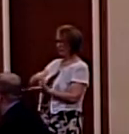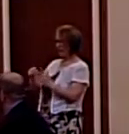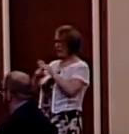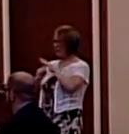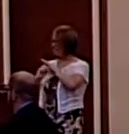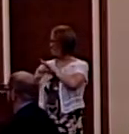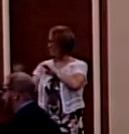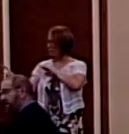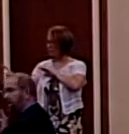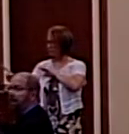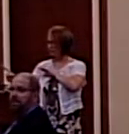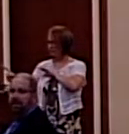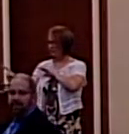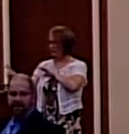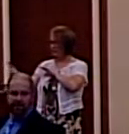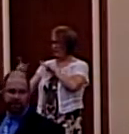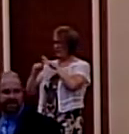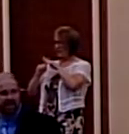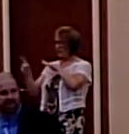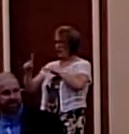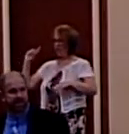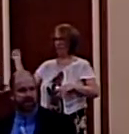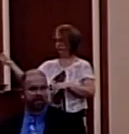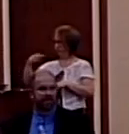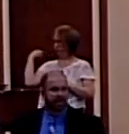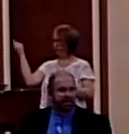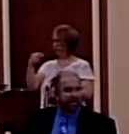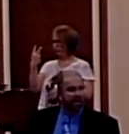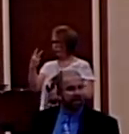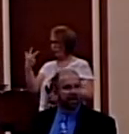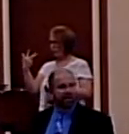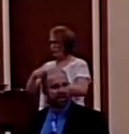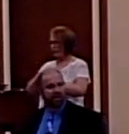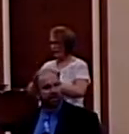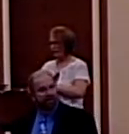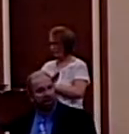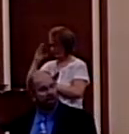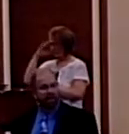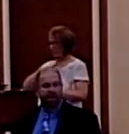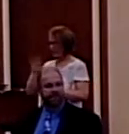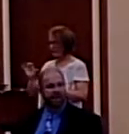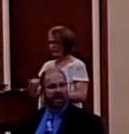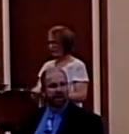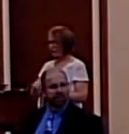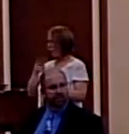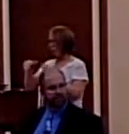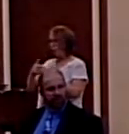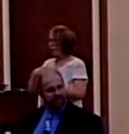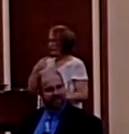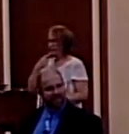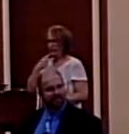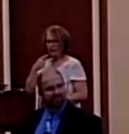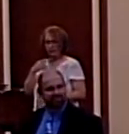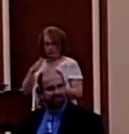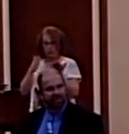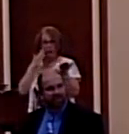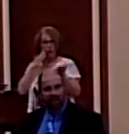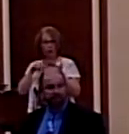running. He circled that building about two or three times. And all he kept saying, Alan, was, you know what he